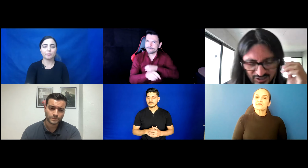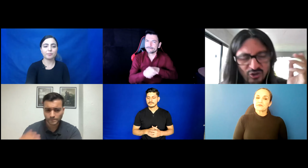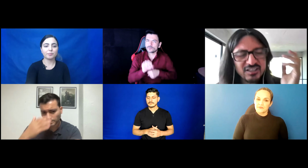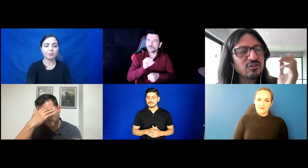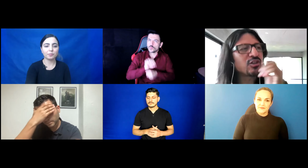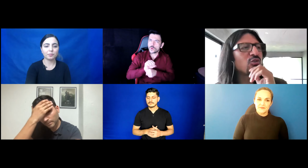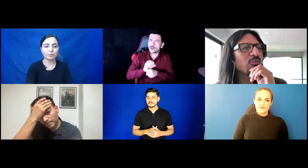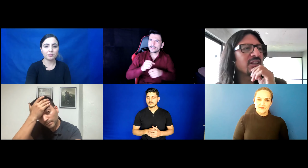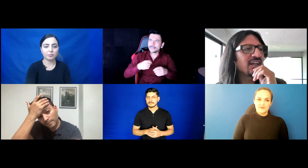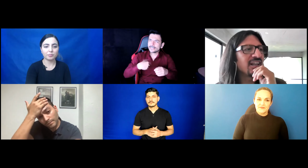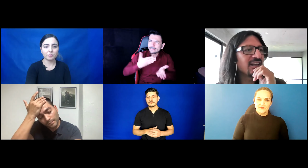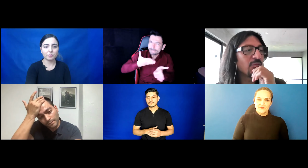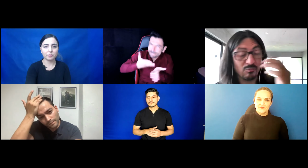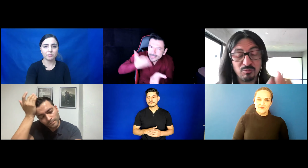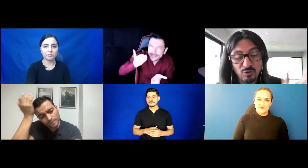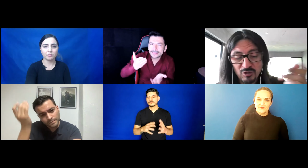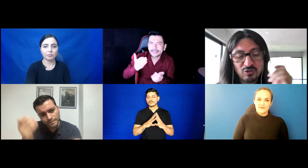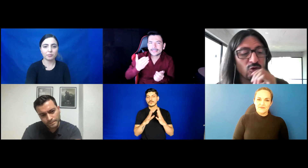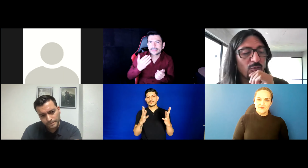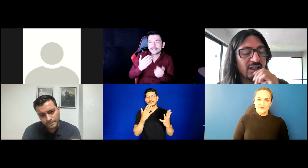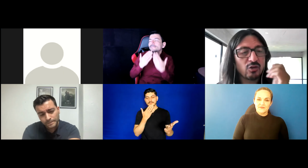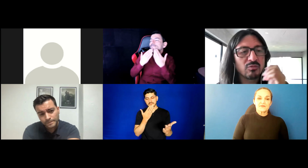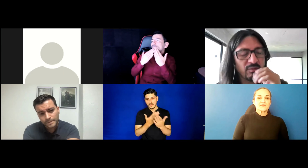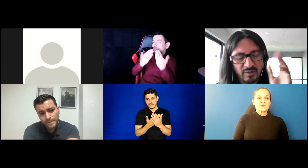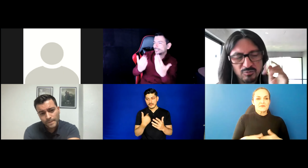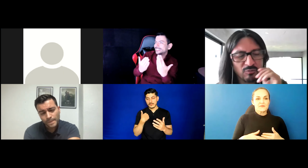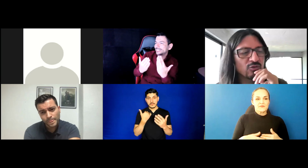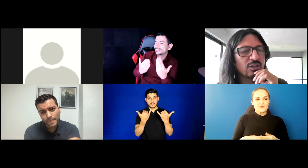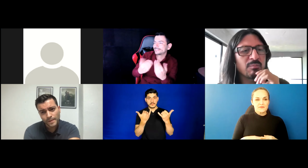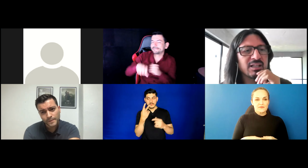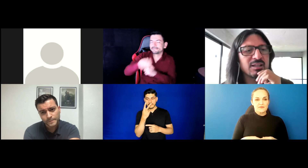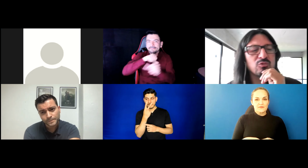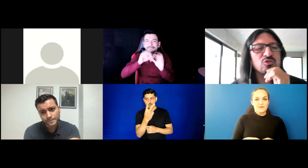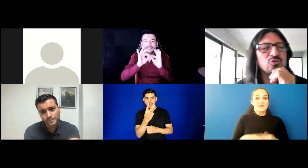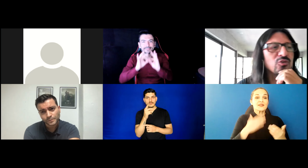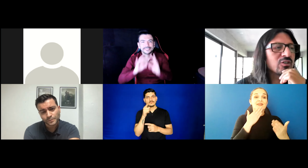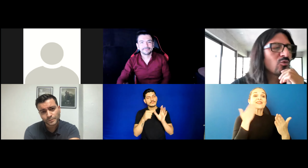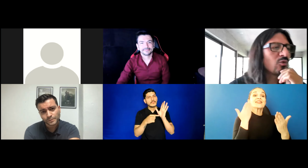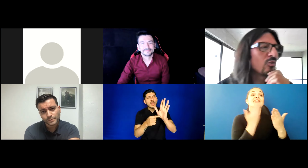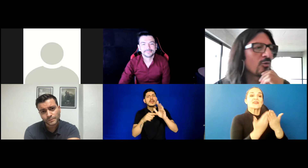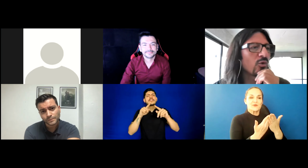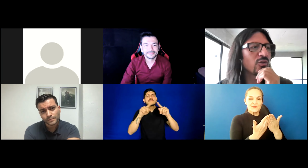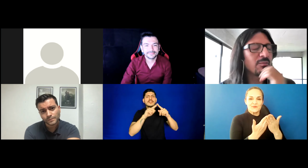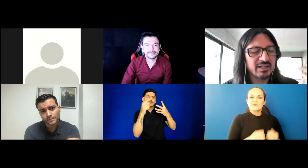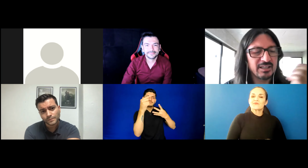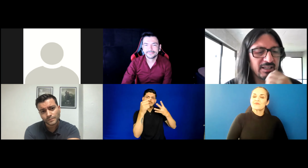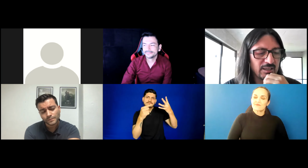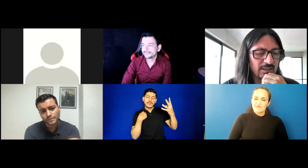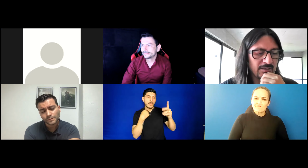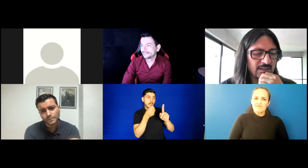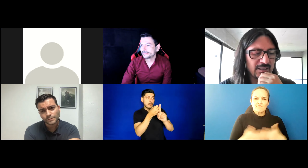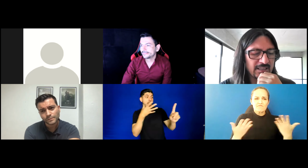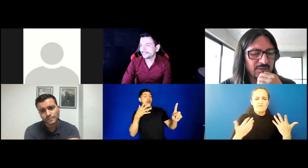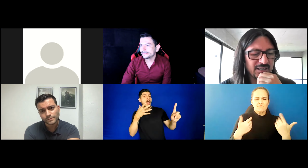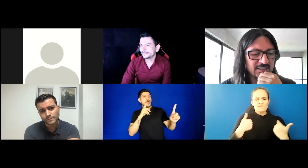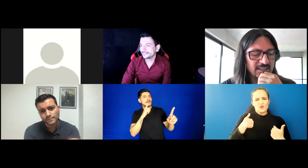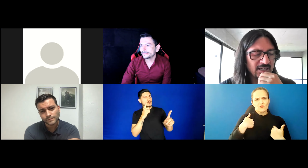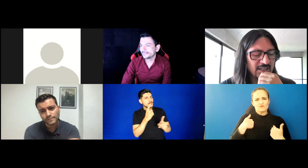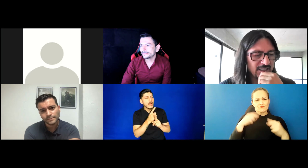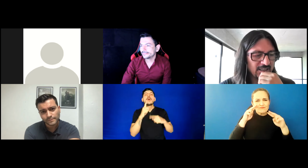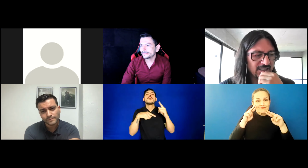of real people that I think is very important. I was watching this documentary and